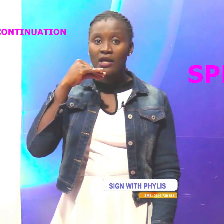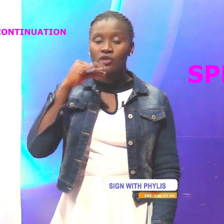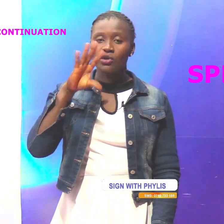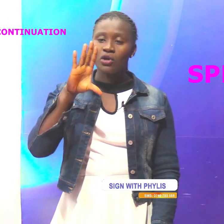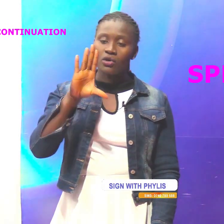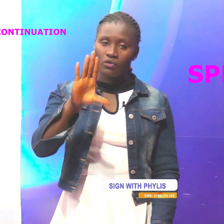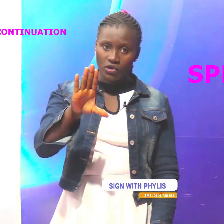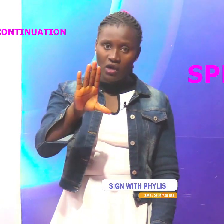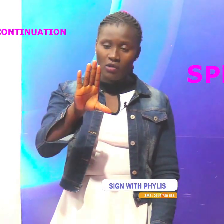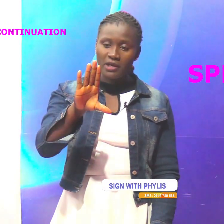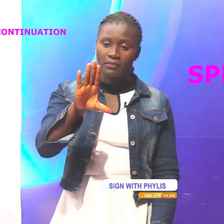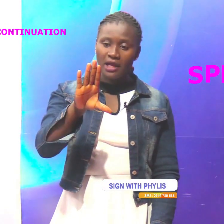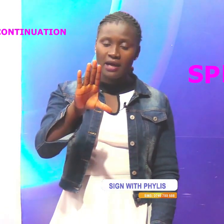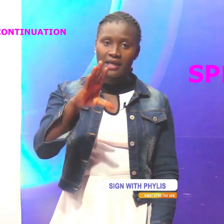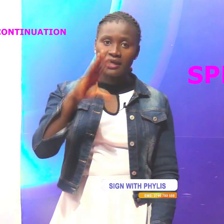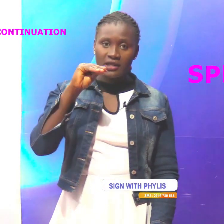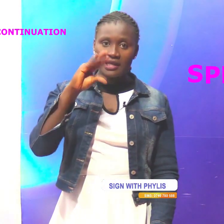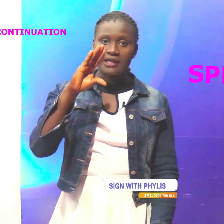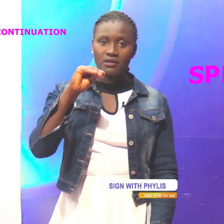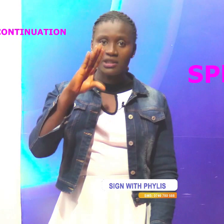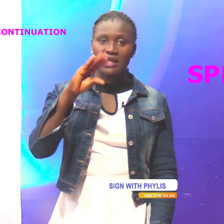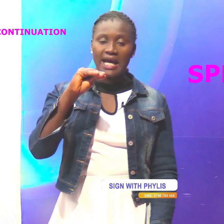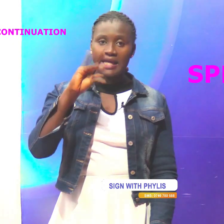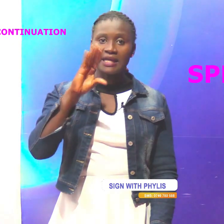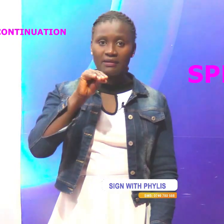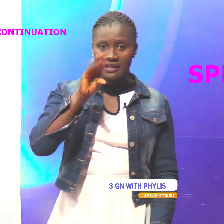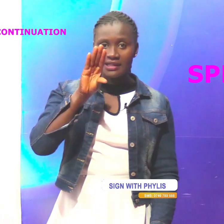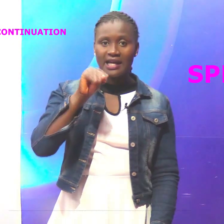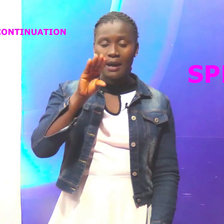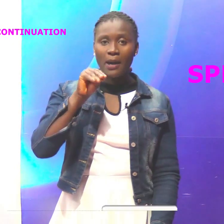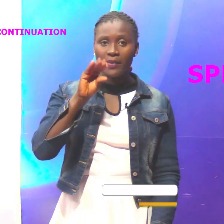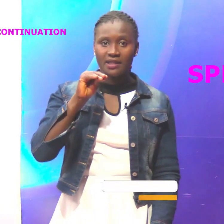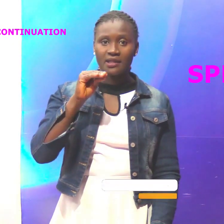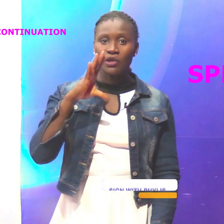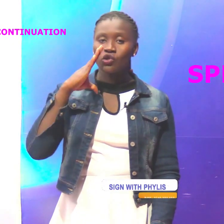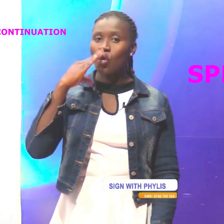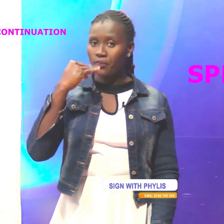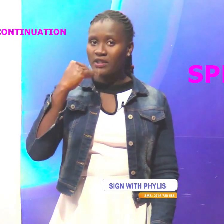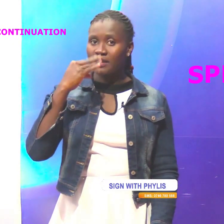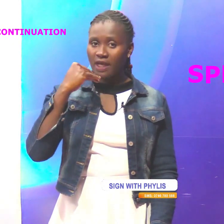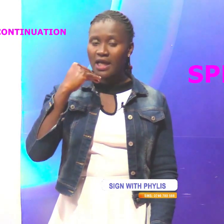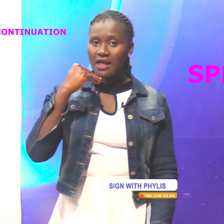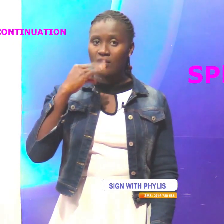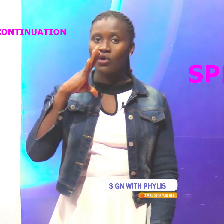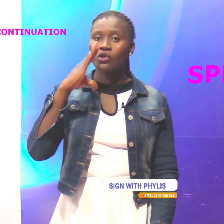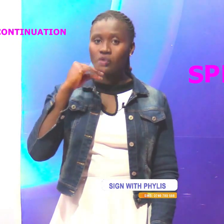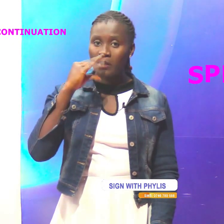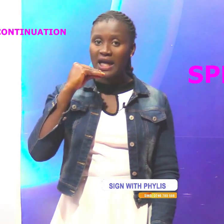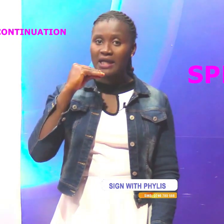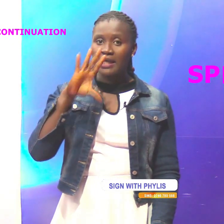So with your open palm hand, just do it like this, like a puppet. So speaking or speak,